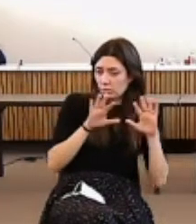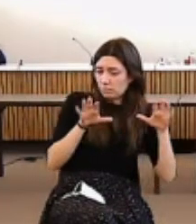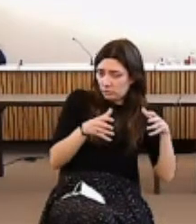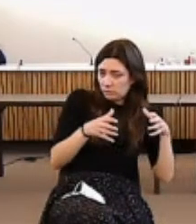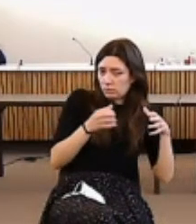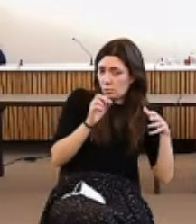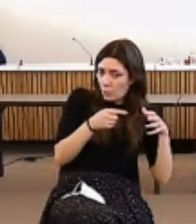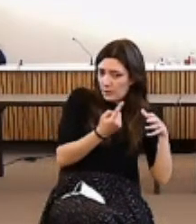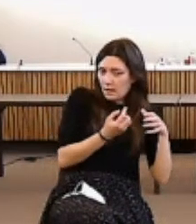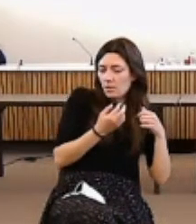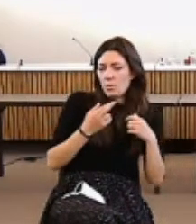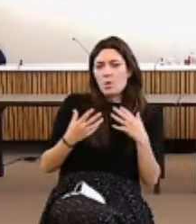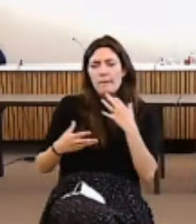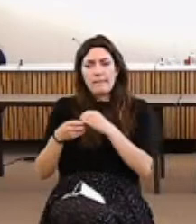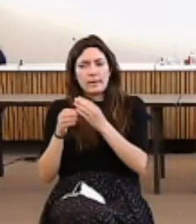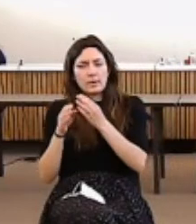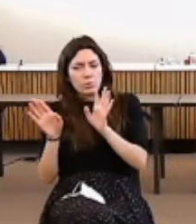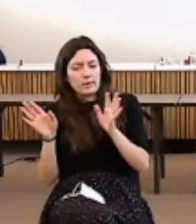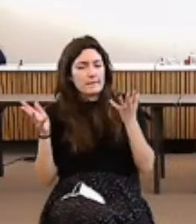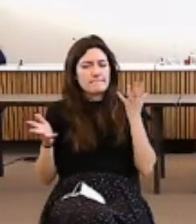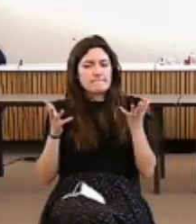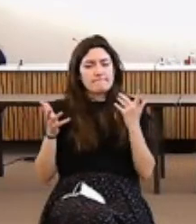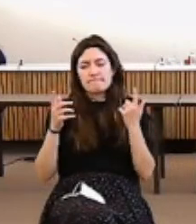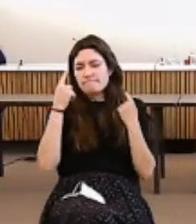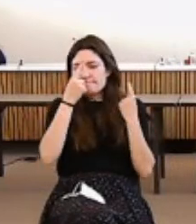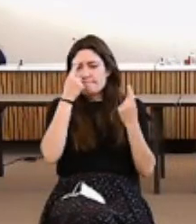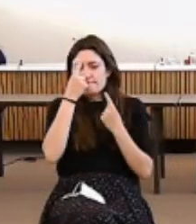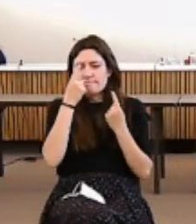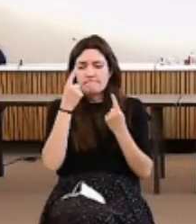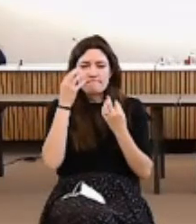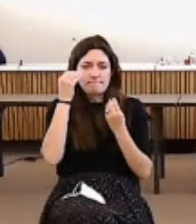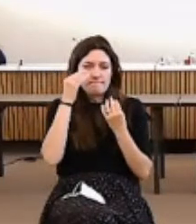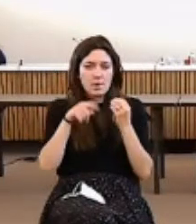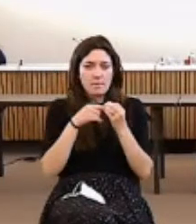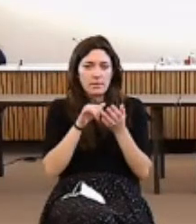So that there is the potential of, sure,